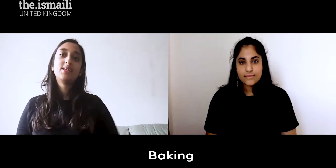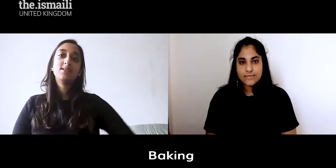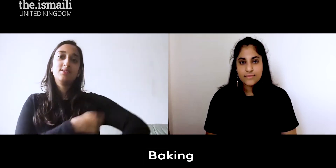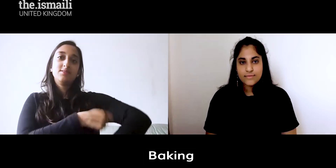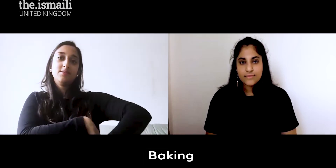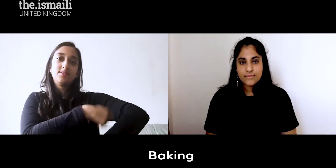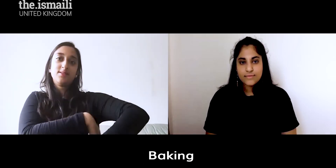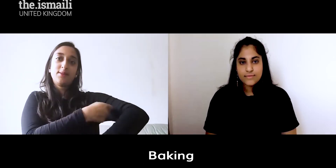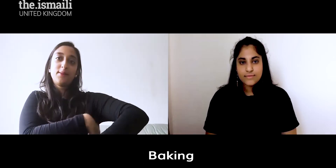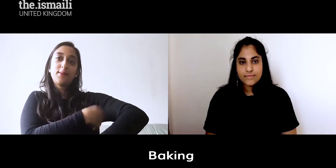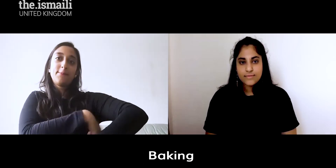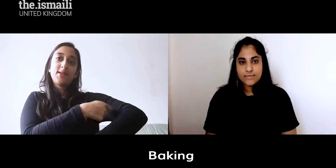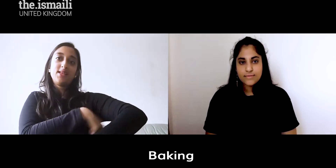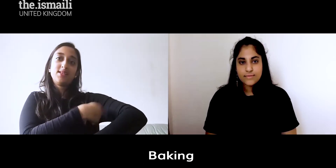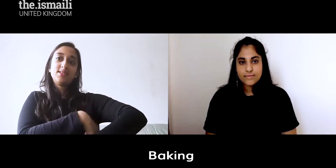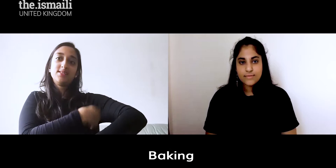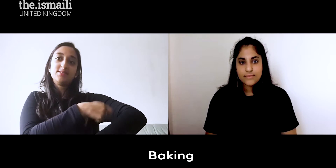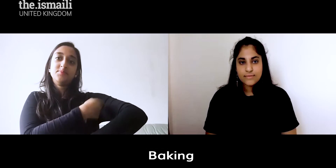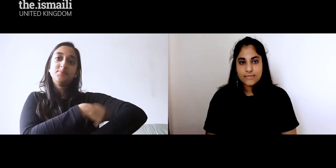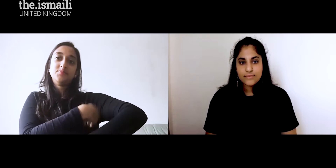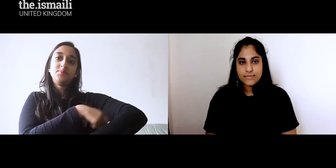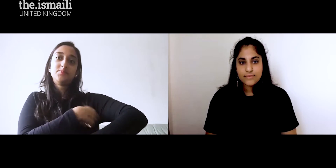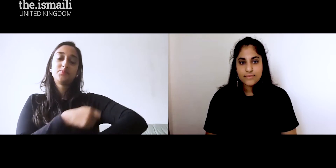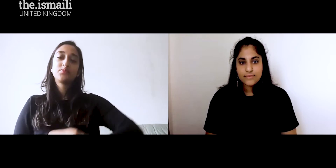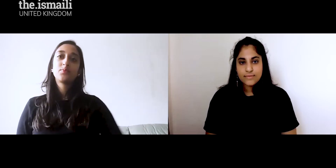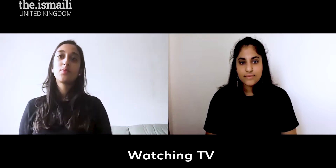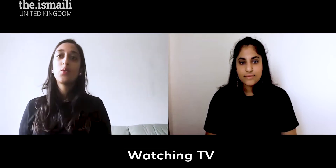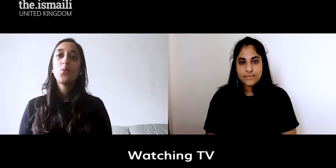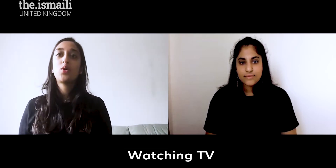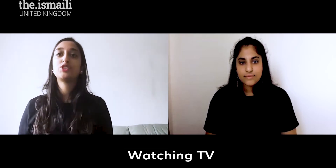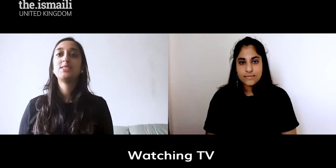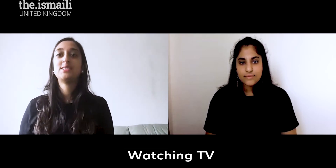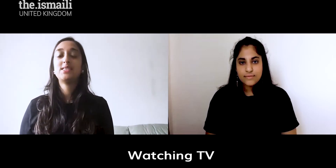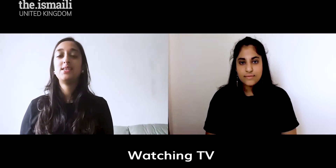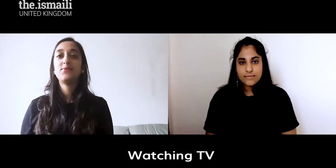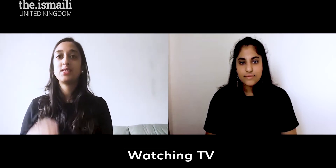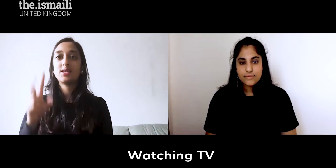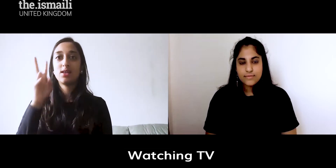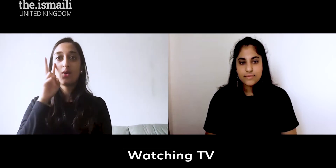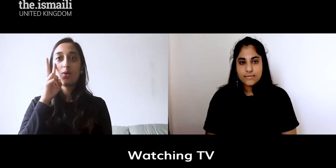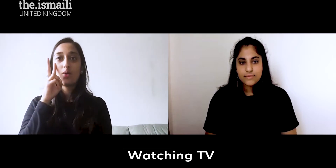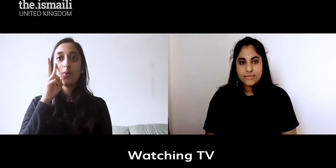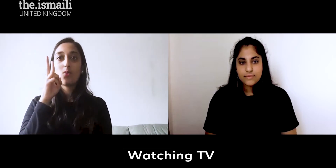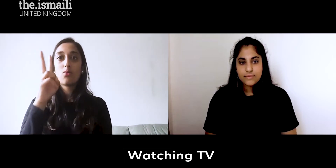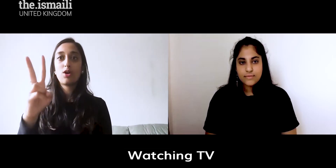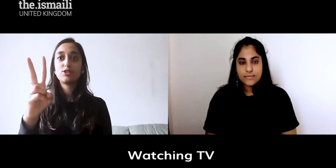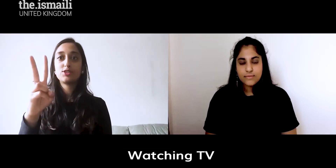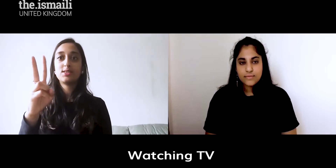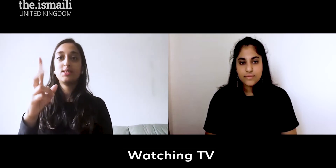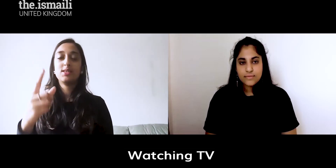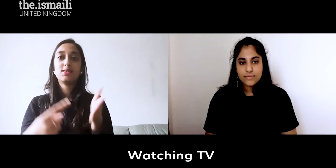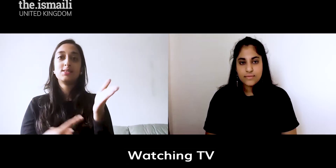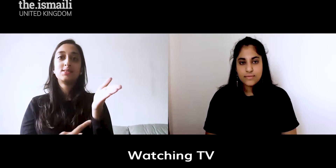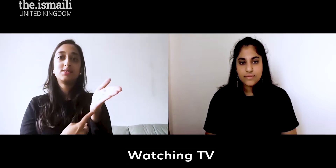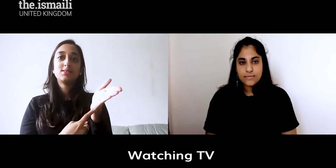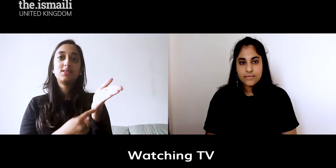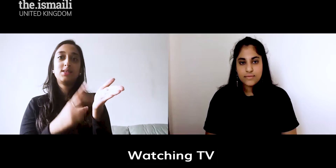Baking, baking. Watching TV, watching